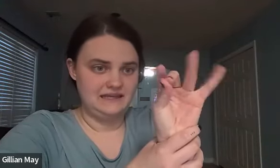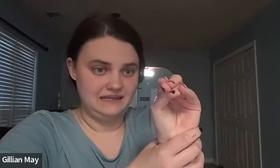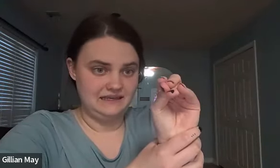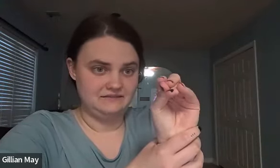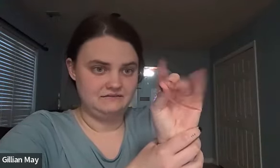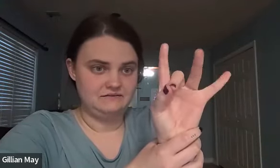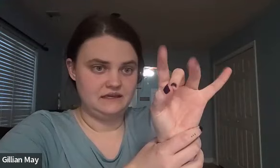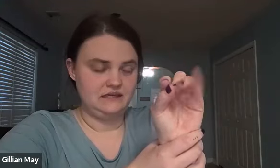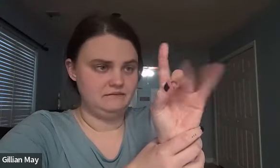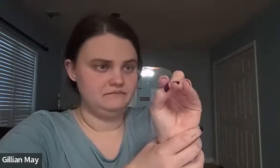80, 80,